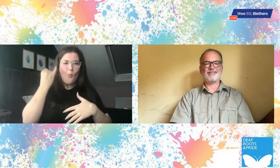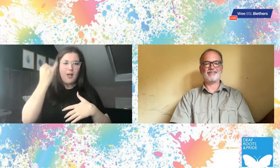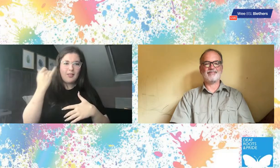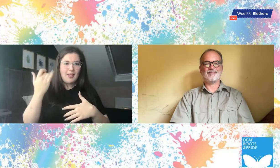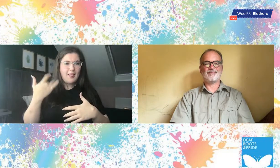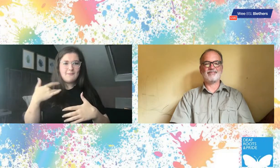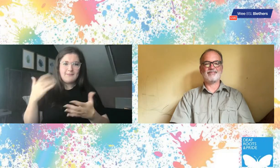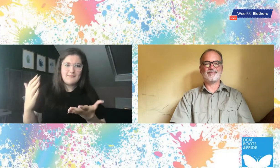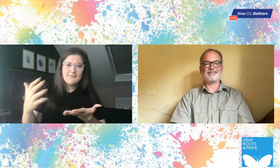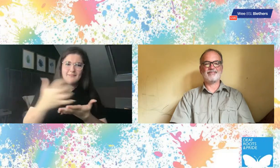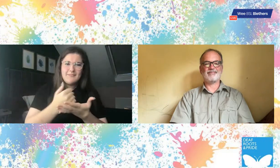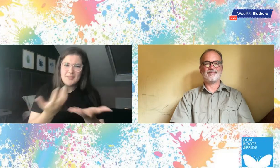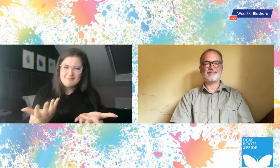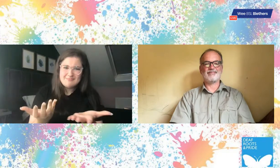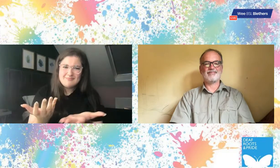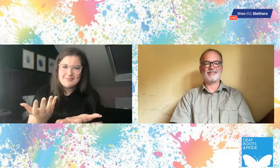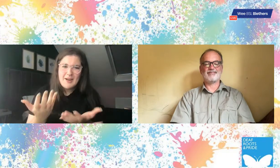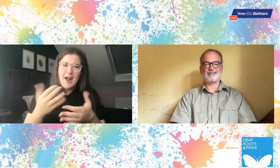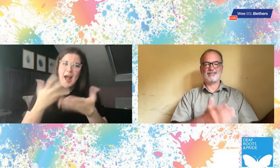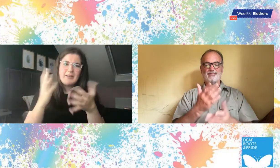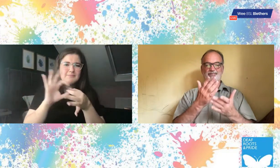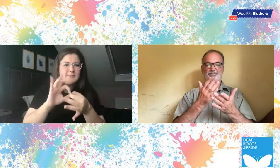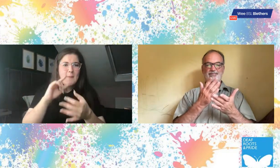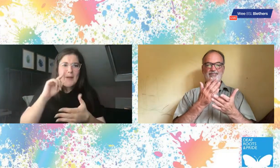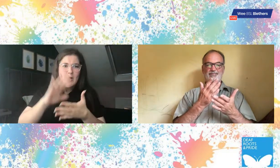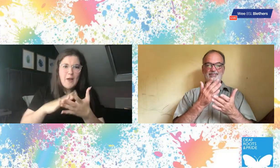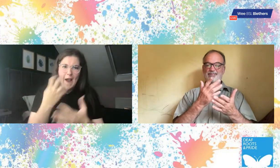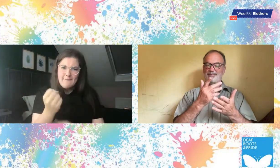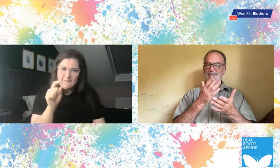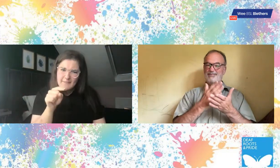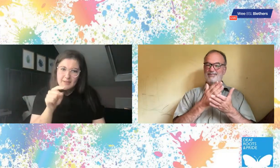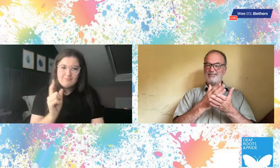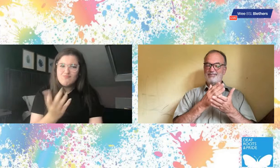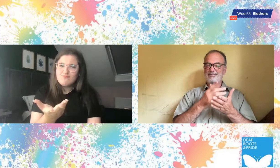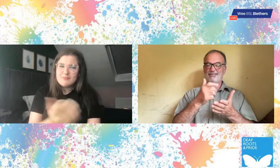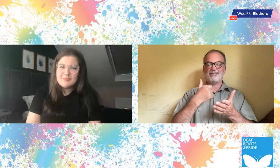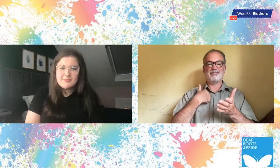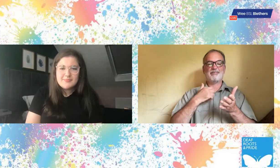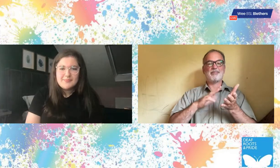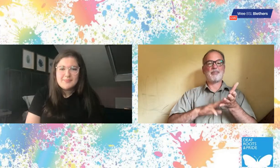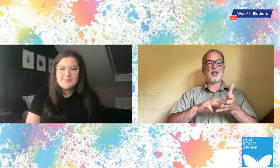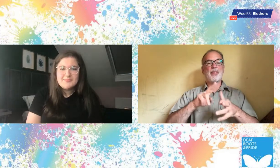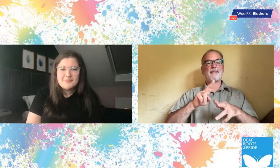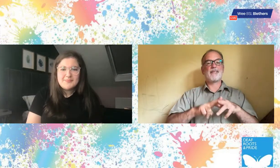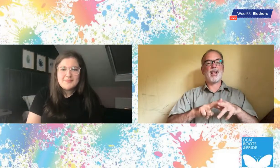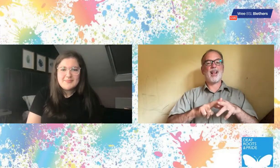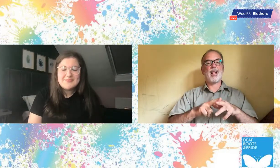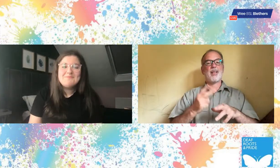journey and can you tell me how did your interest and passion in wildlife, where did it begin?